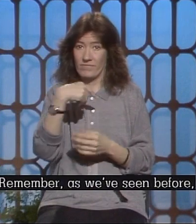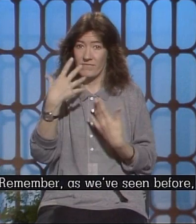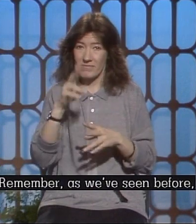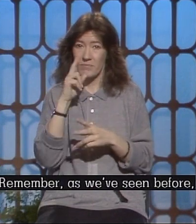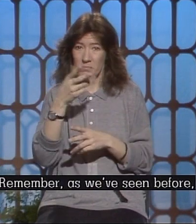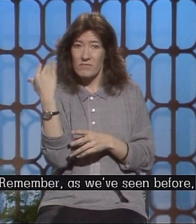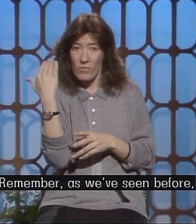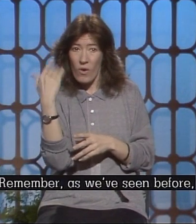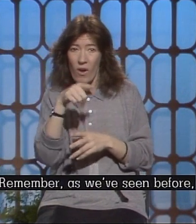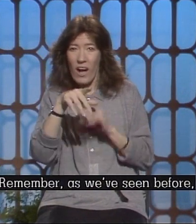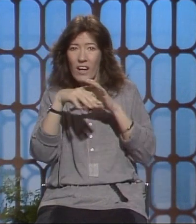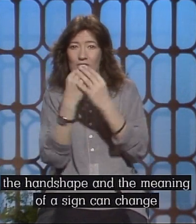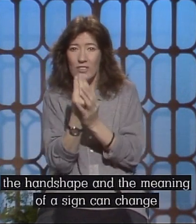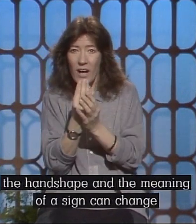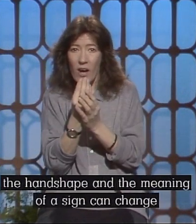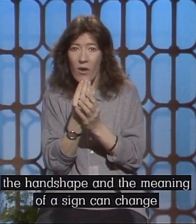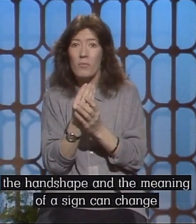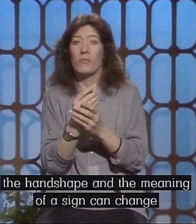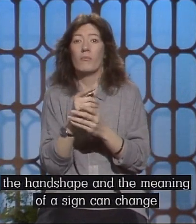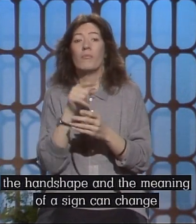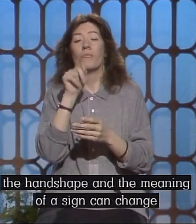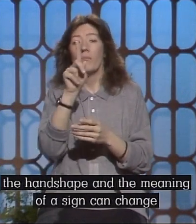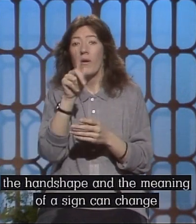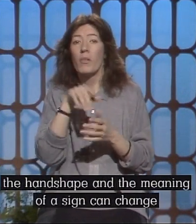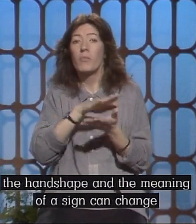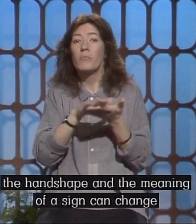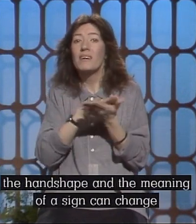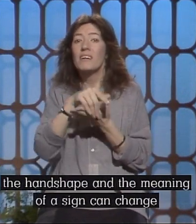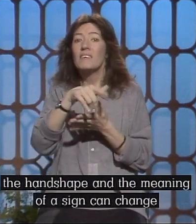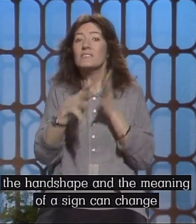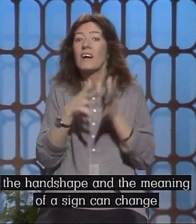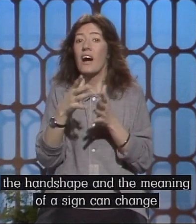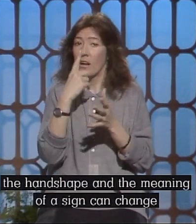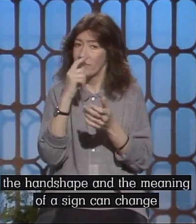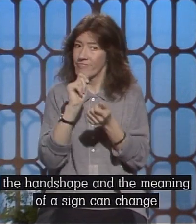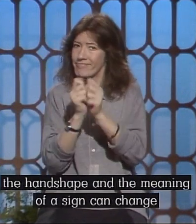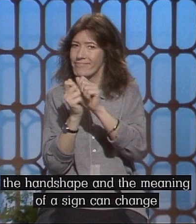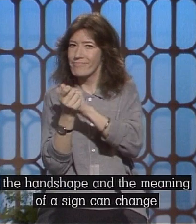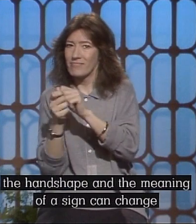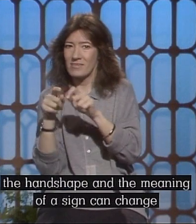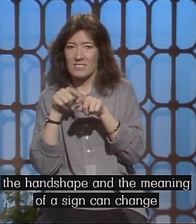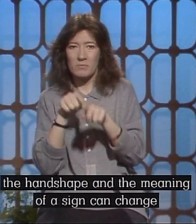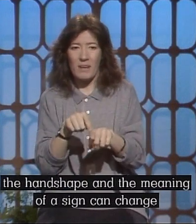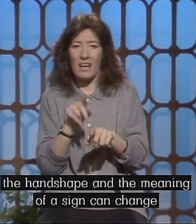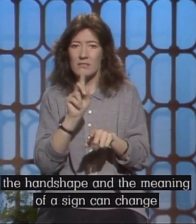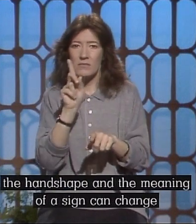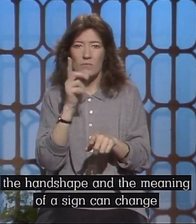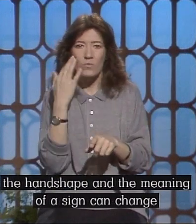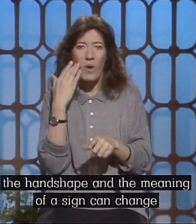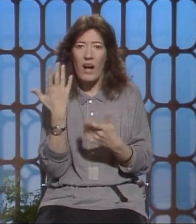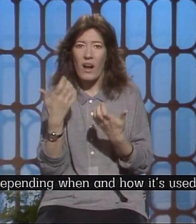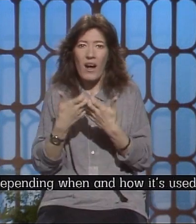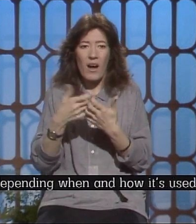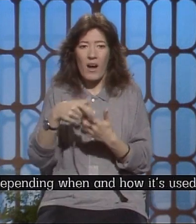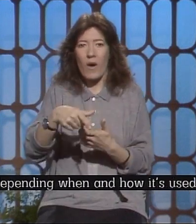seen before, the handshape and even the meaning of a sign can change depending when and how it is used.